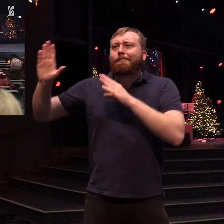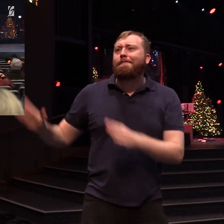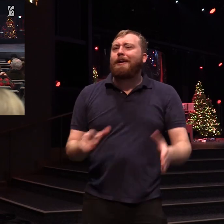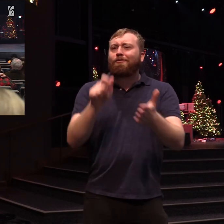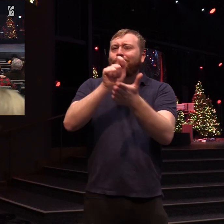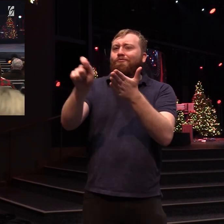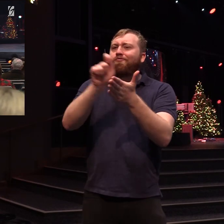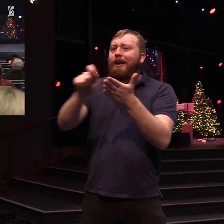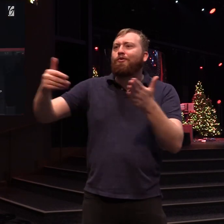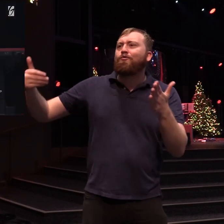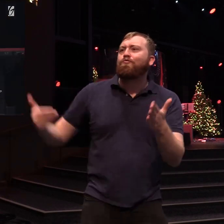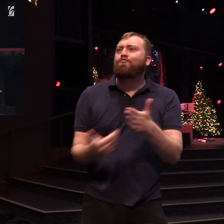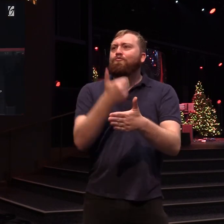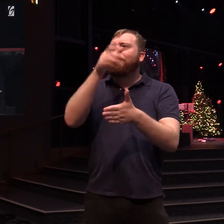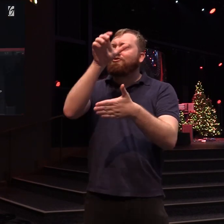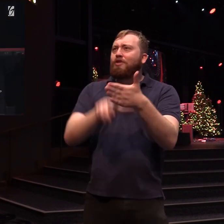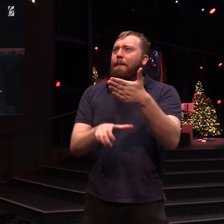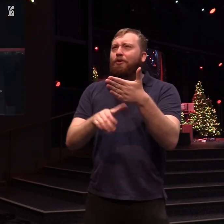new chapter.